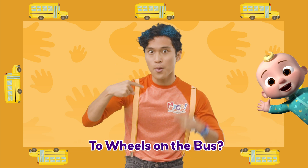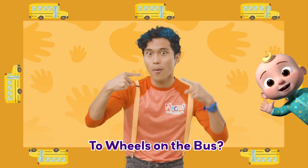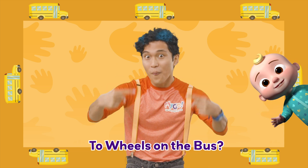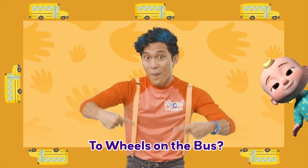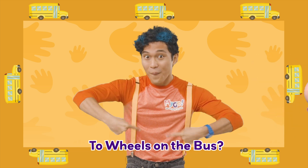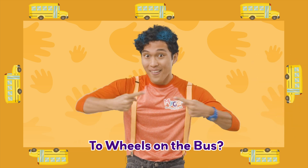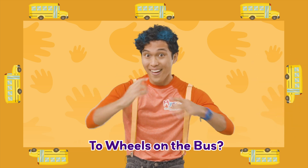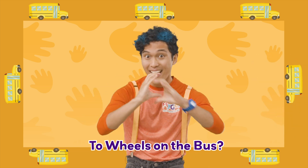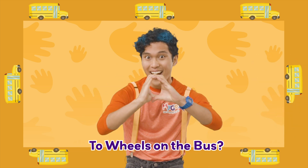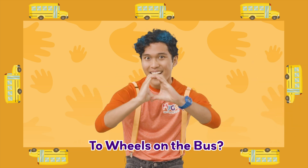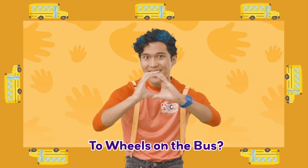Wheels on the Bus?